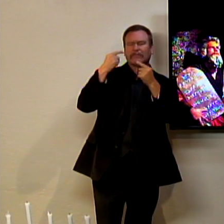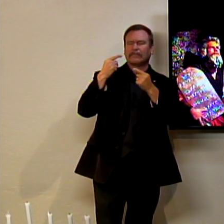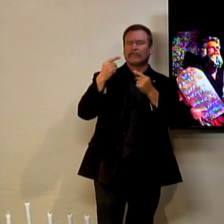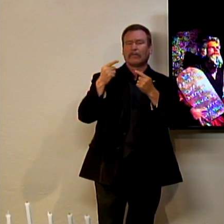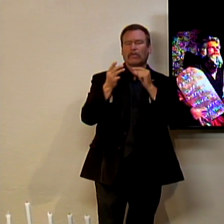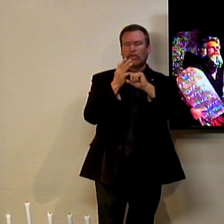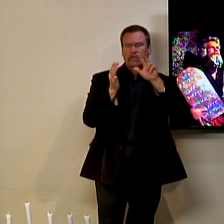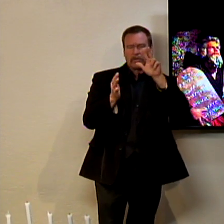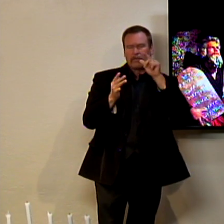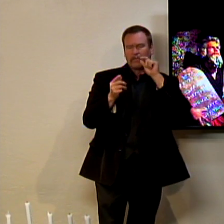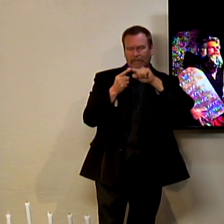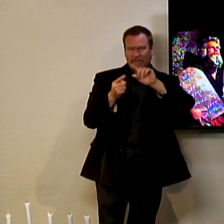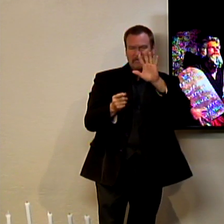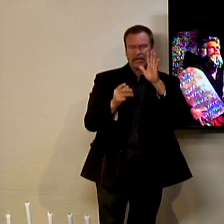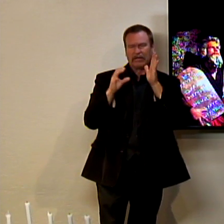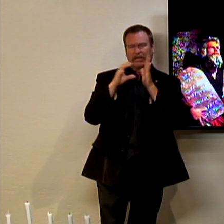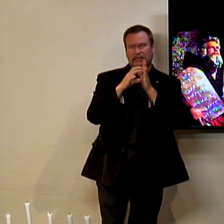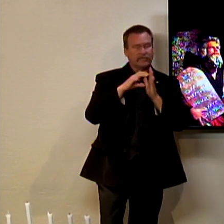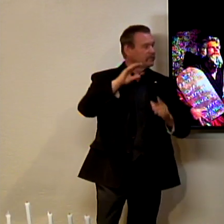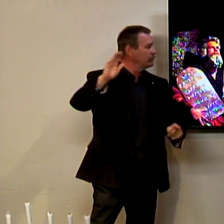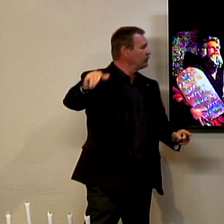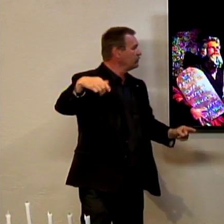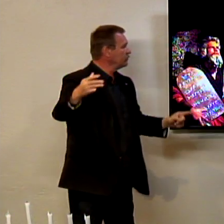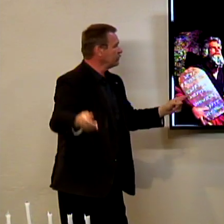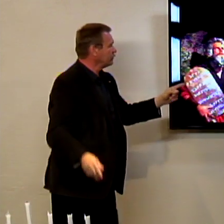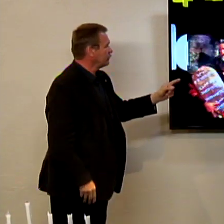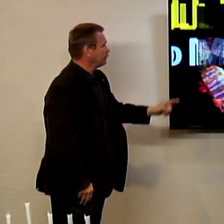And we see that God's promises throughout all of time.